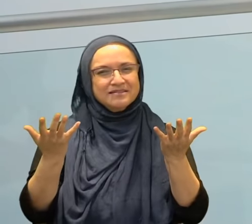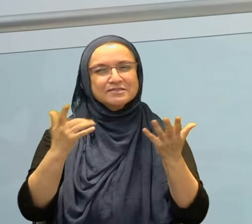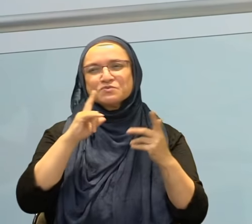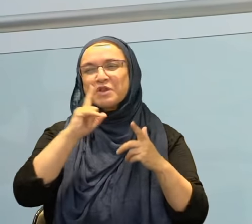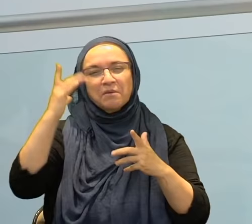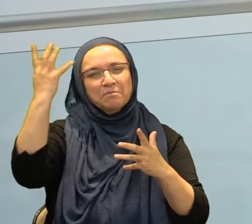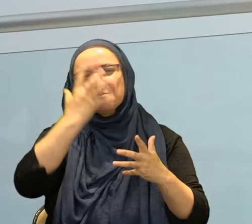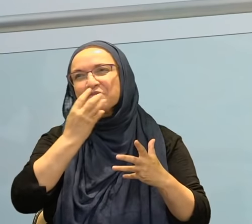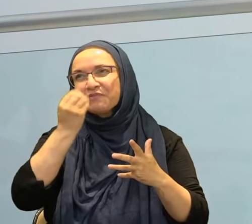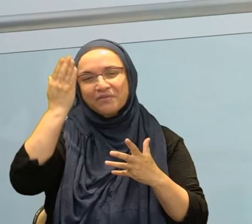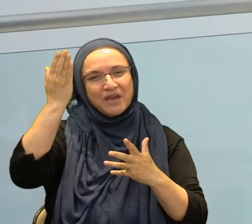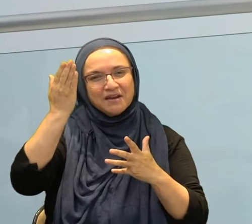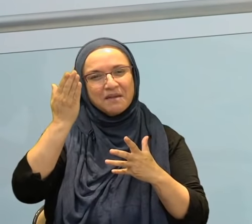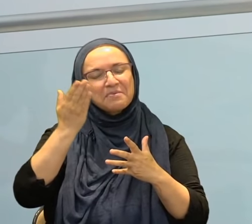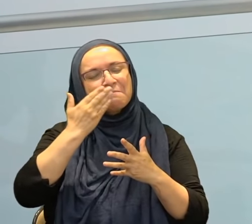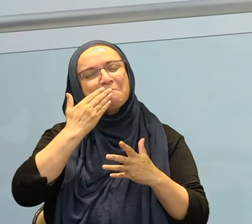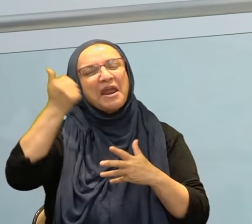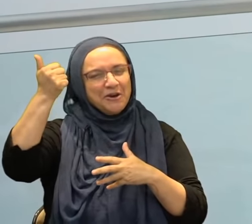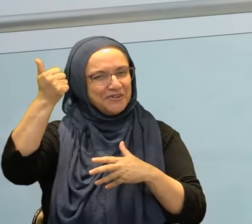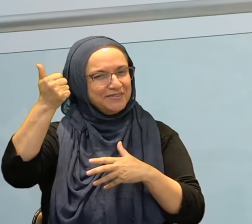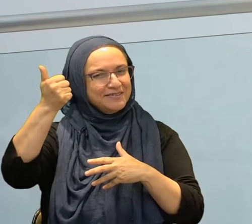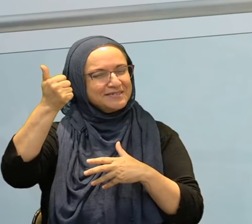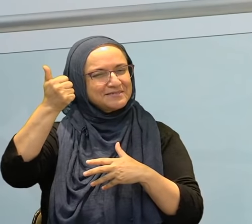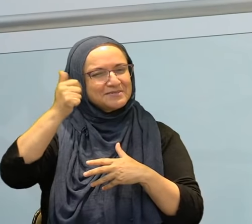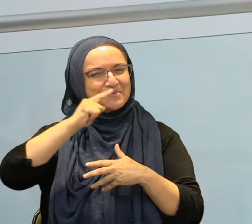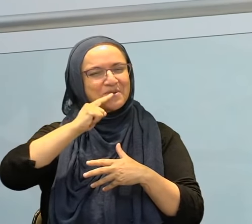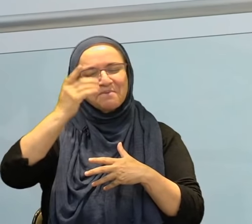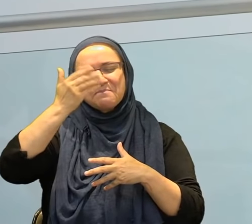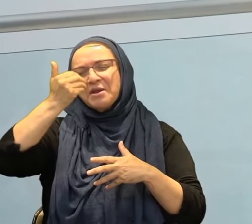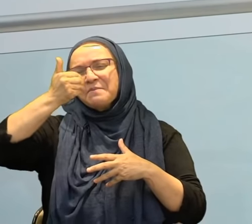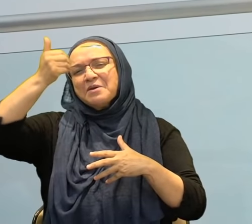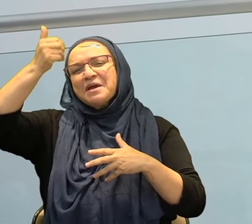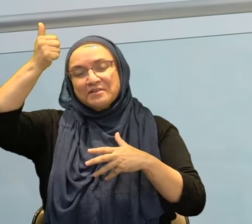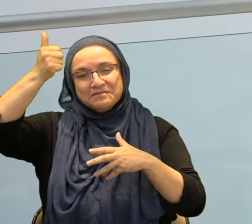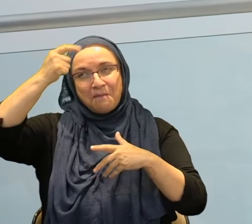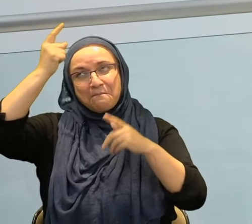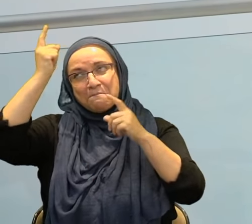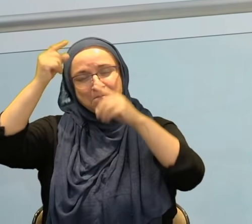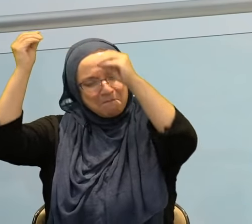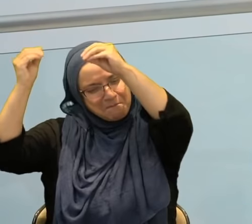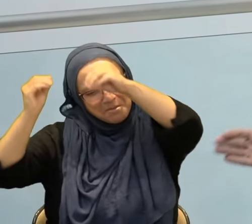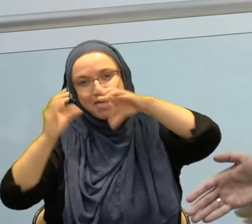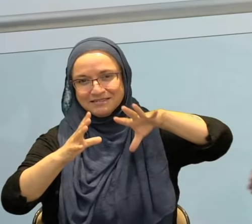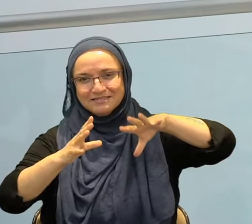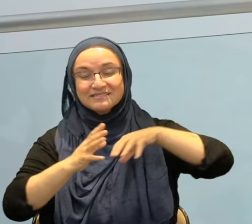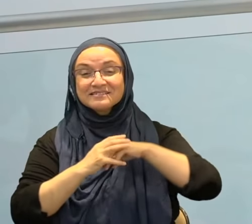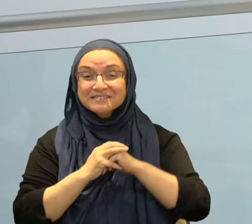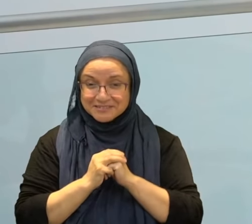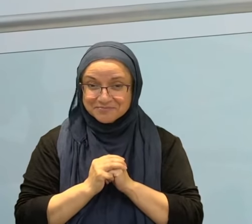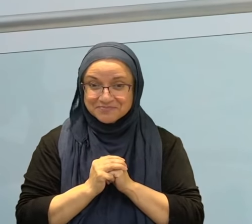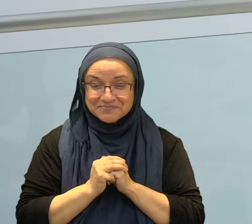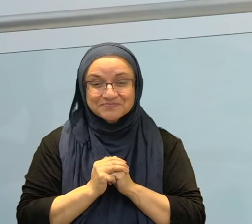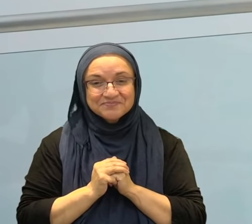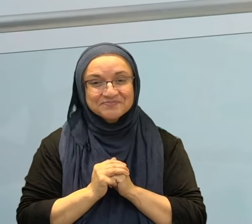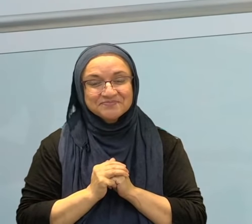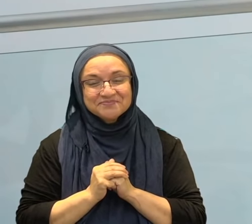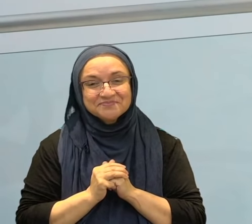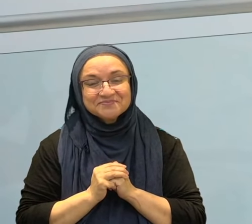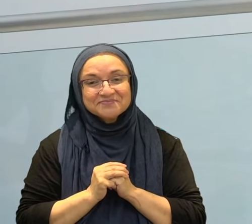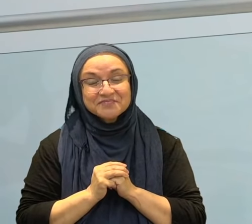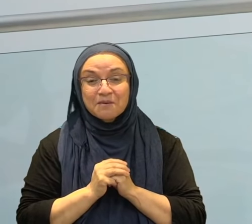better and better and better and better. Blessing after blessing after blessing after blessing. The counterpart to that is this